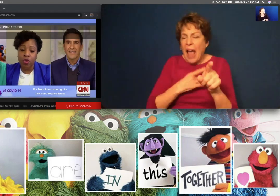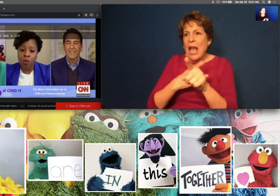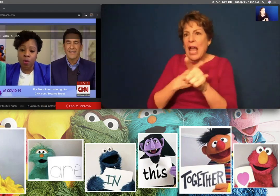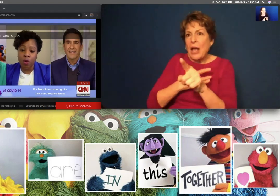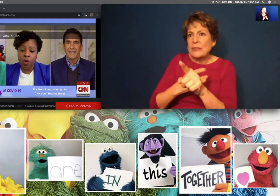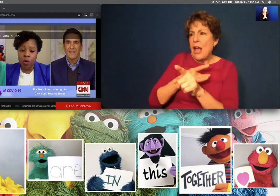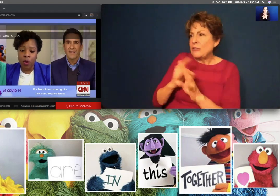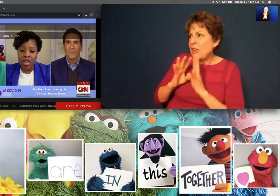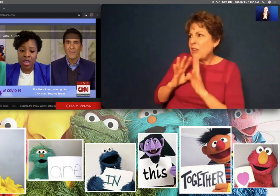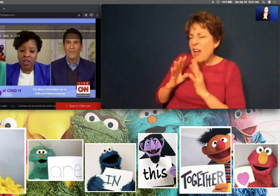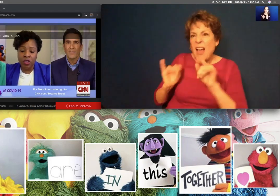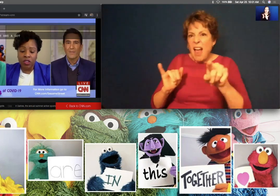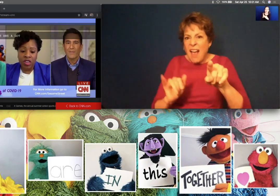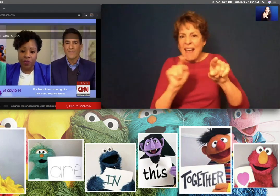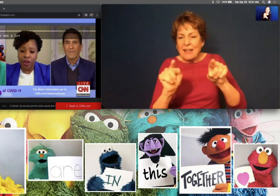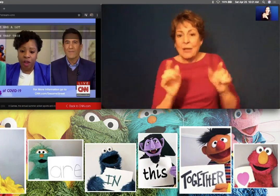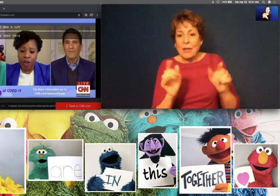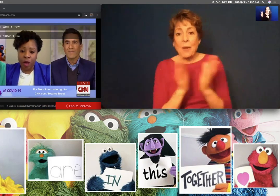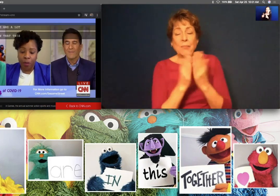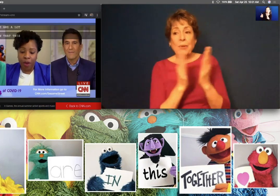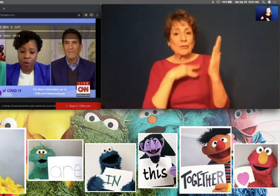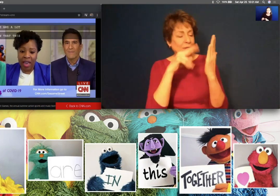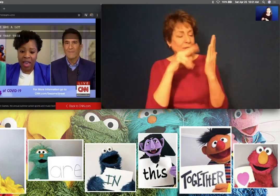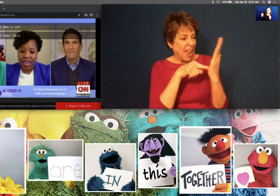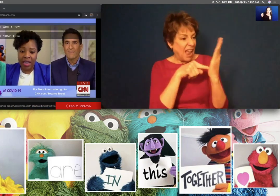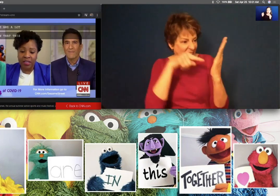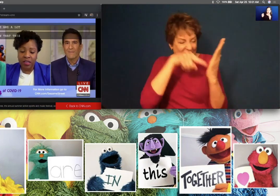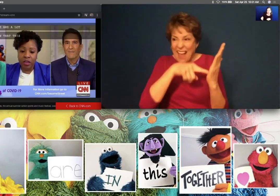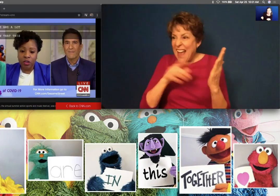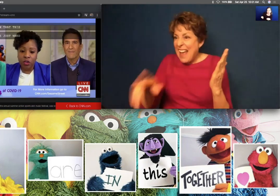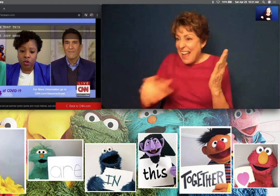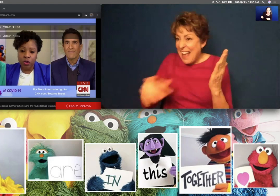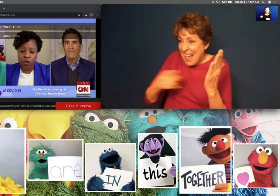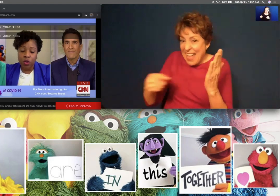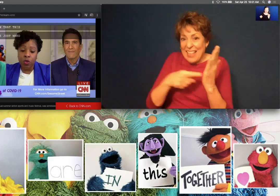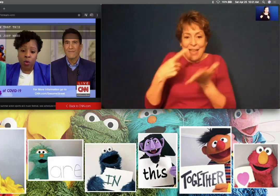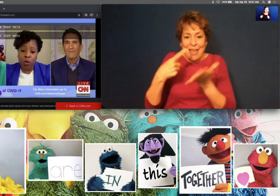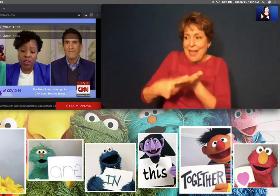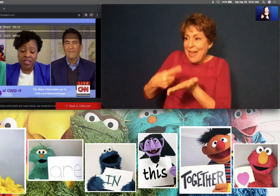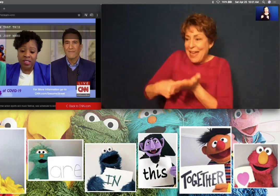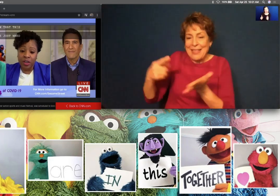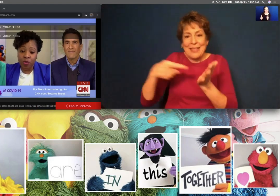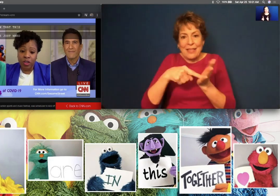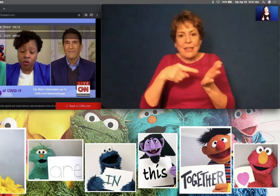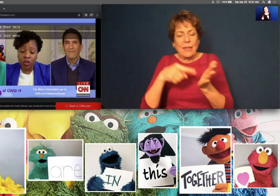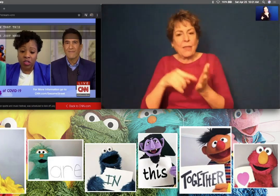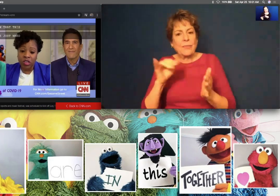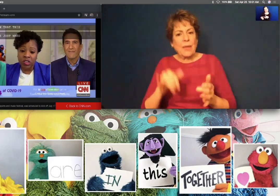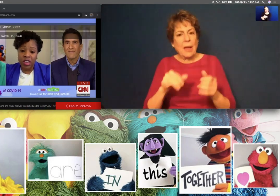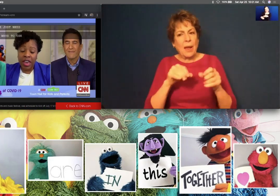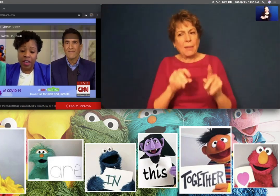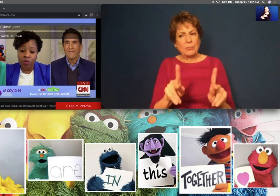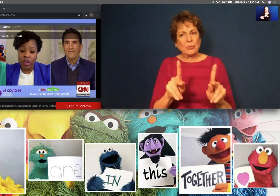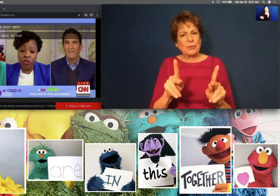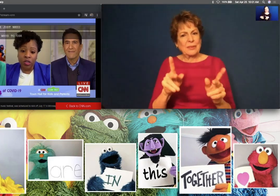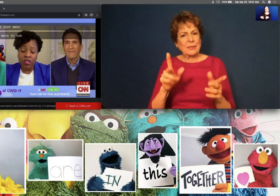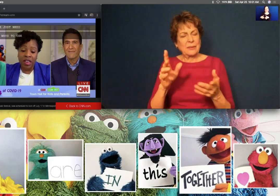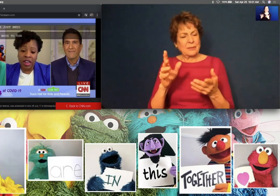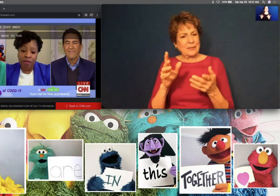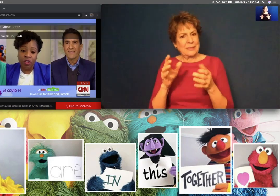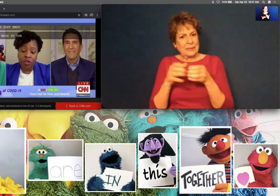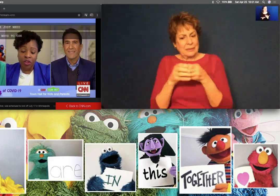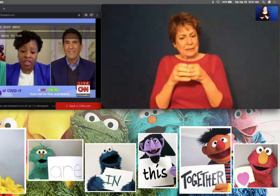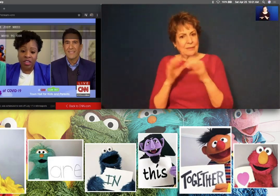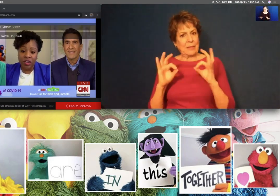of opportunities that now that this is our new normal, we just need to figure out better ways to use our